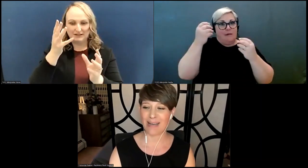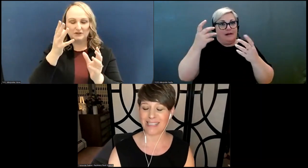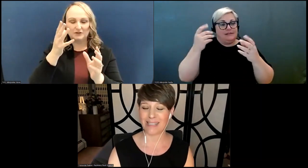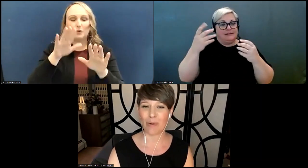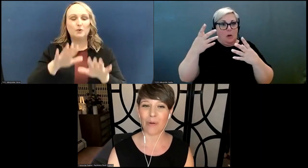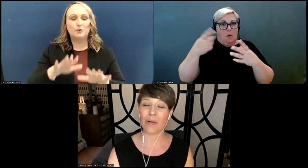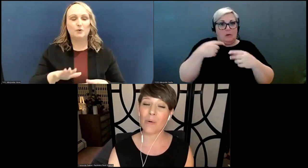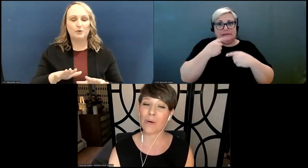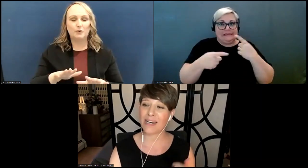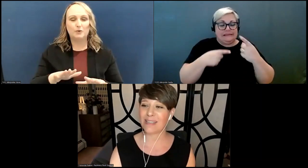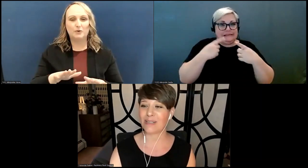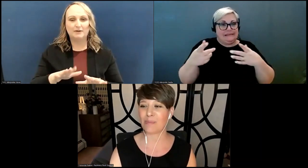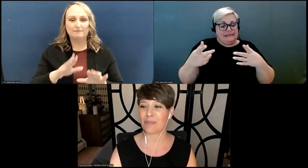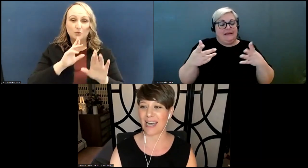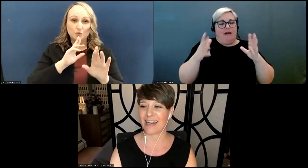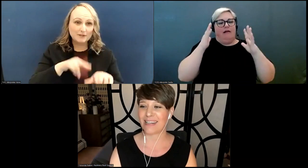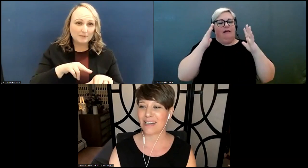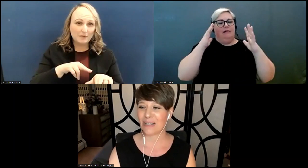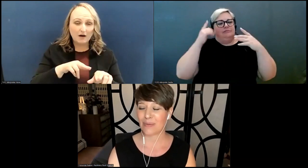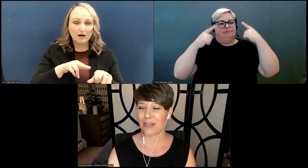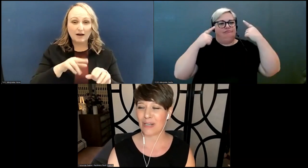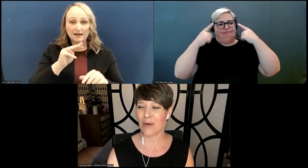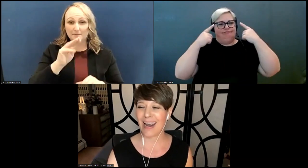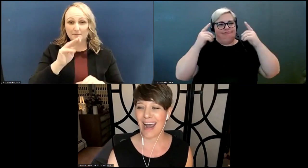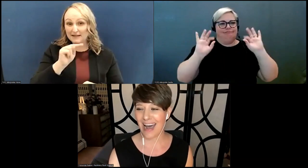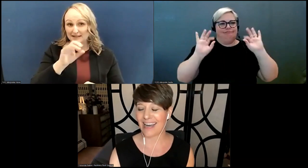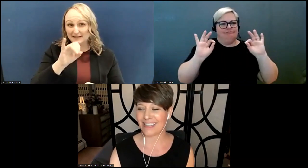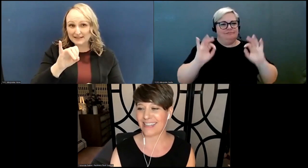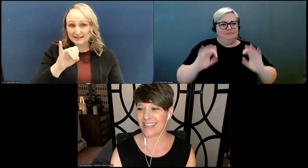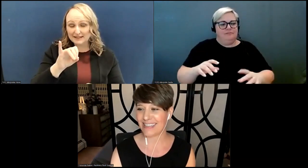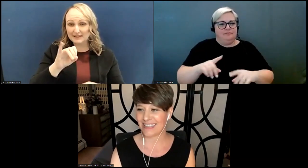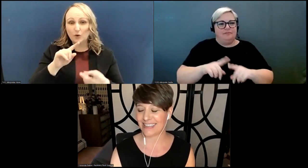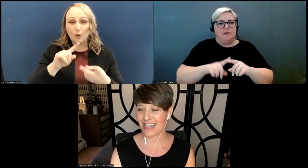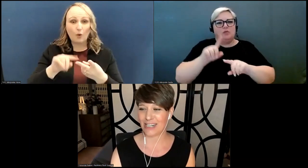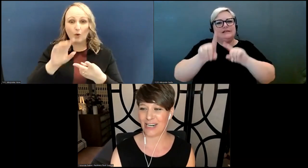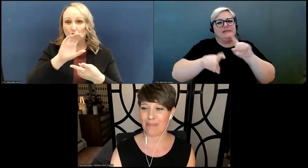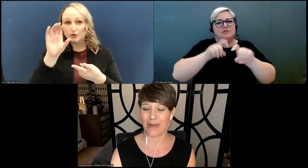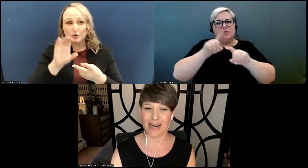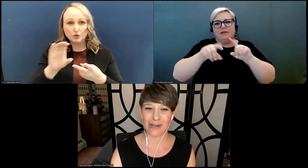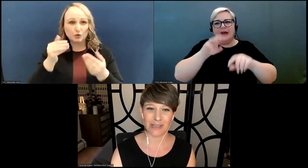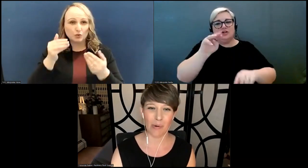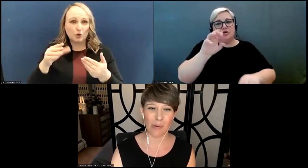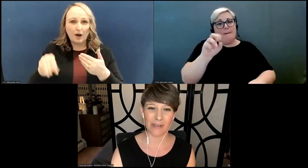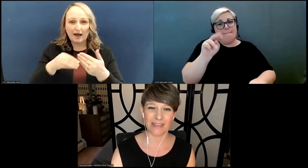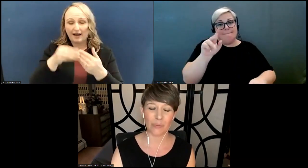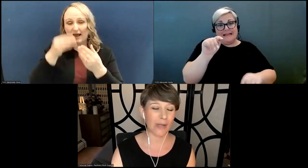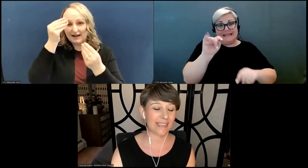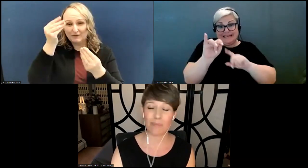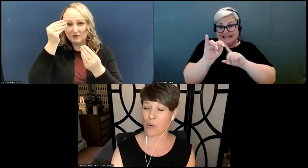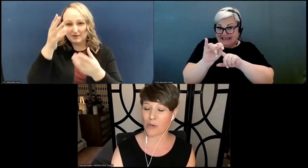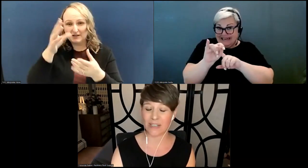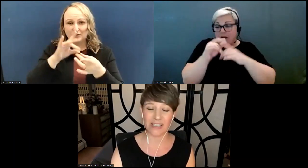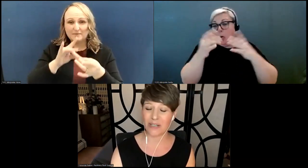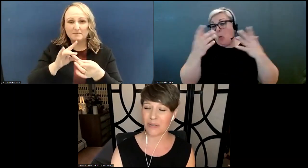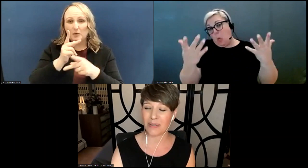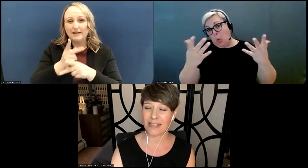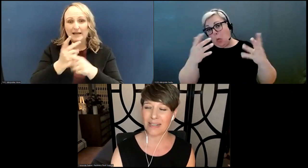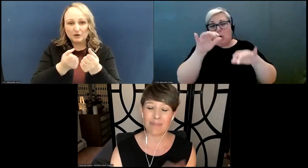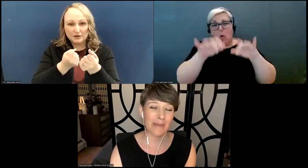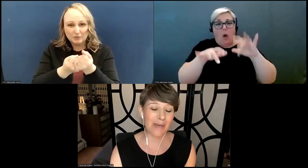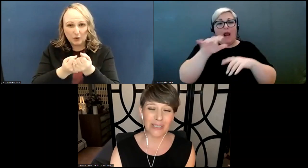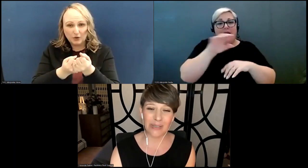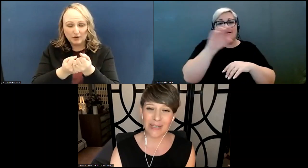in that Menti poll or in the Zoom chat. What do you want to add to this discussion about care supports? What's important to